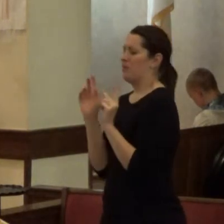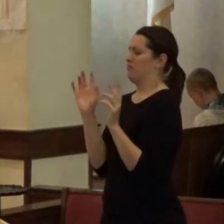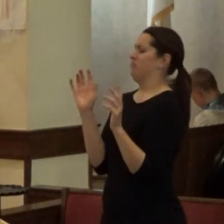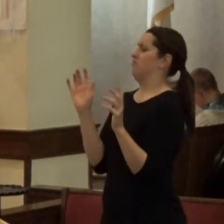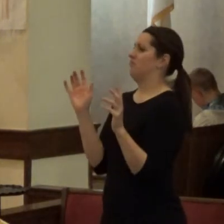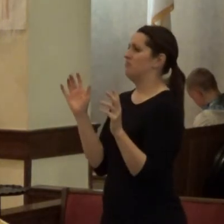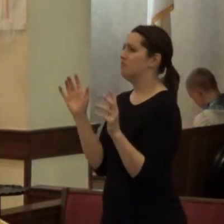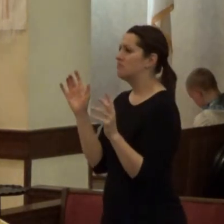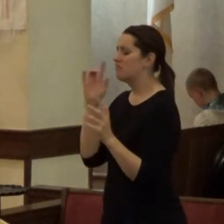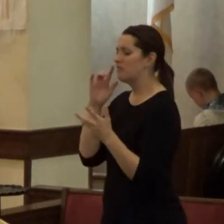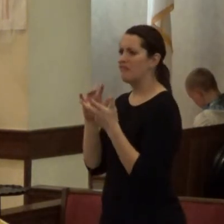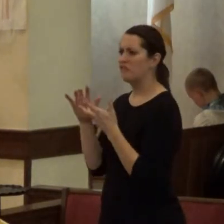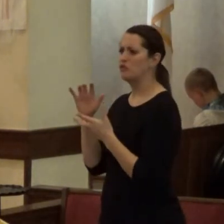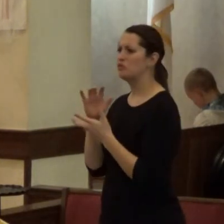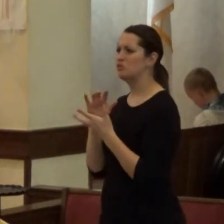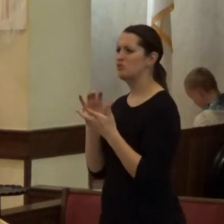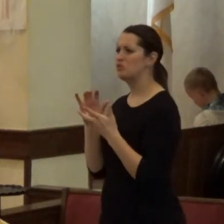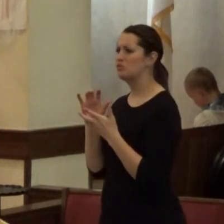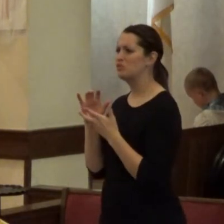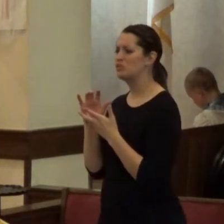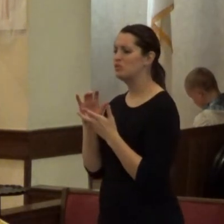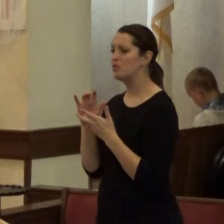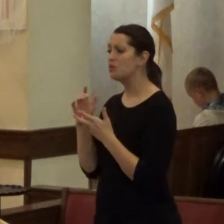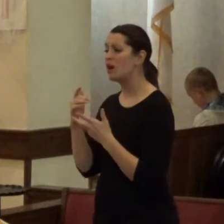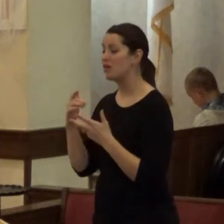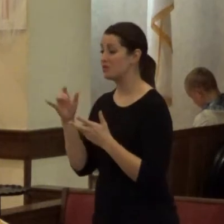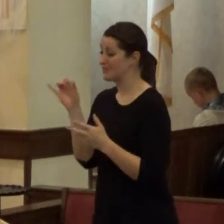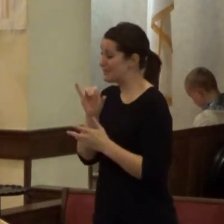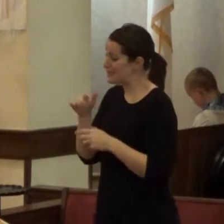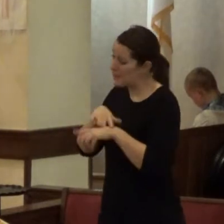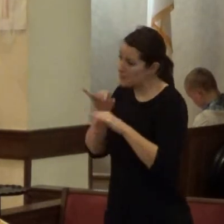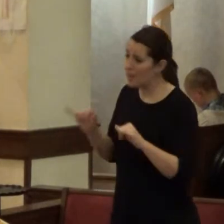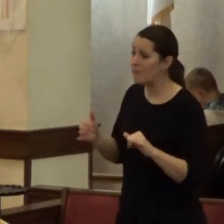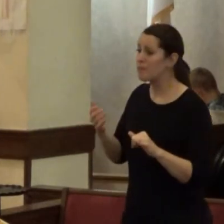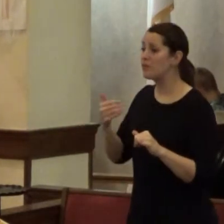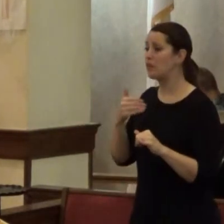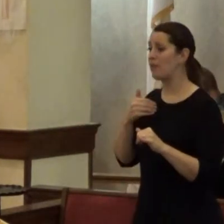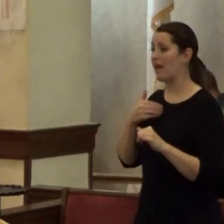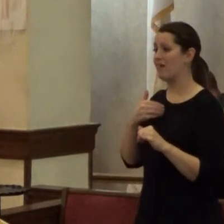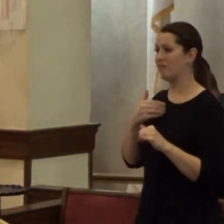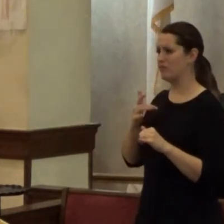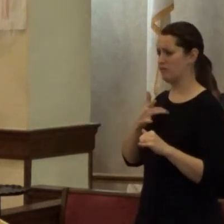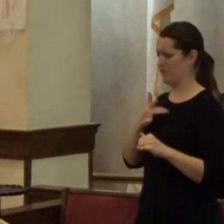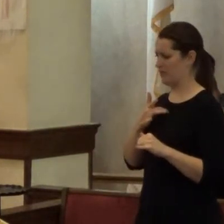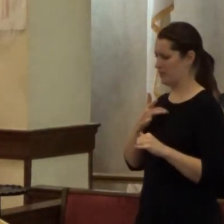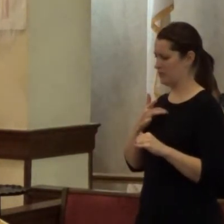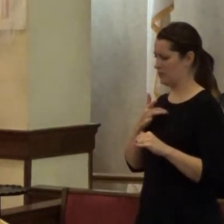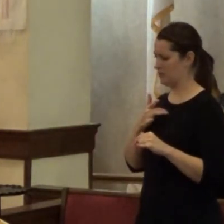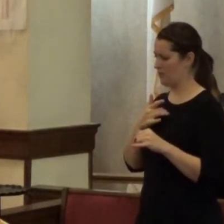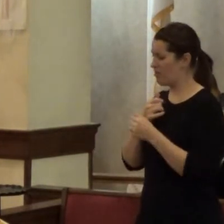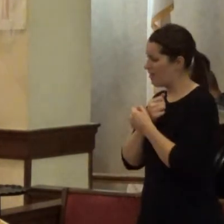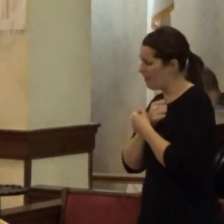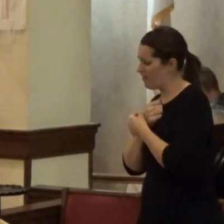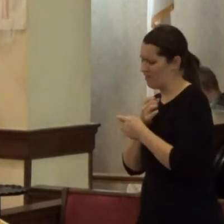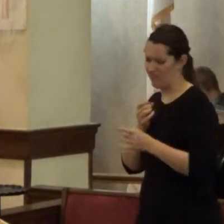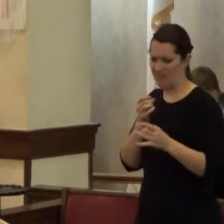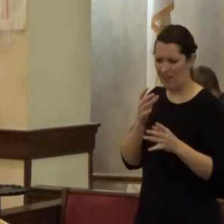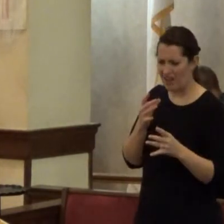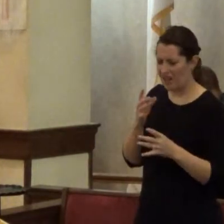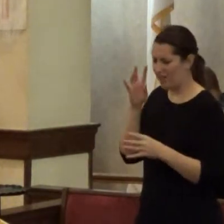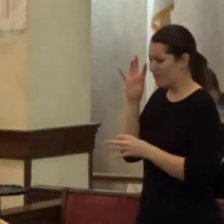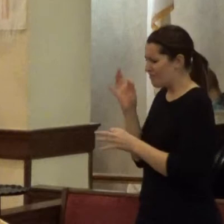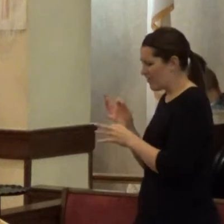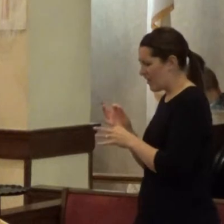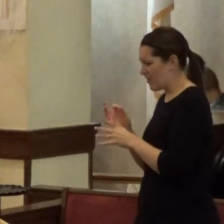for us, because we too at the same time have both these feelings of love and hate, faith